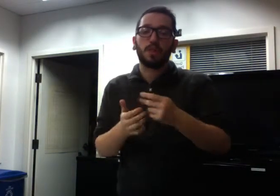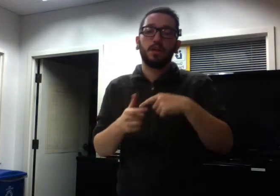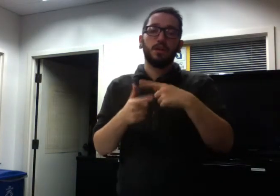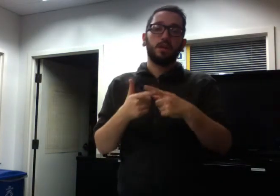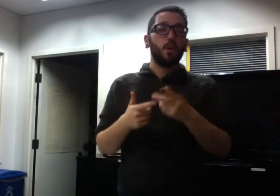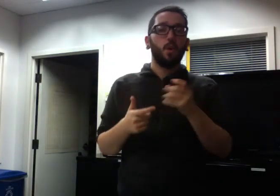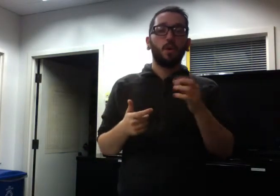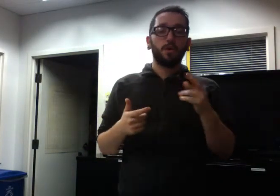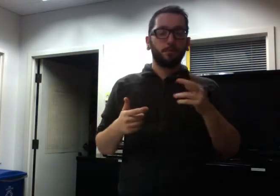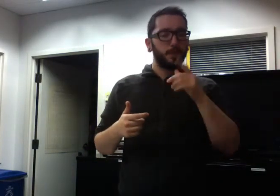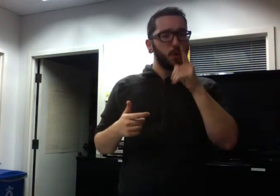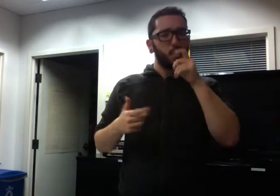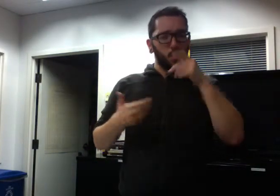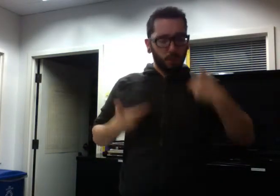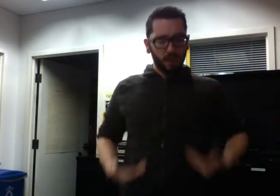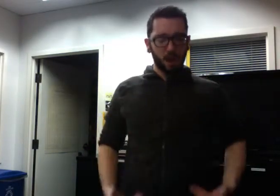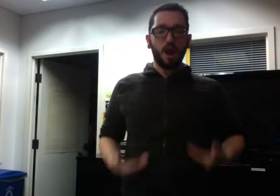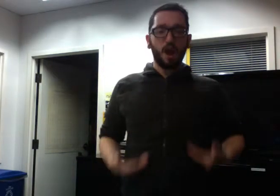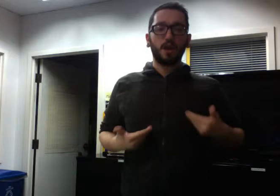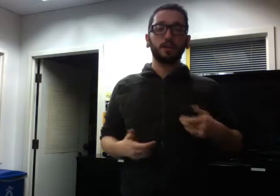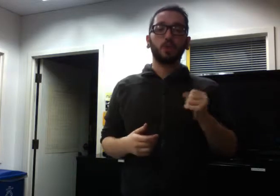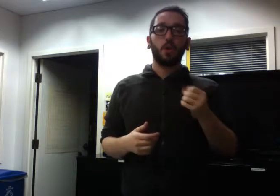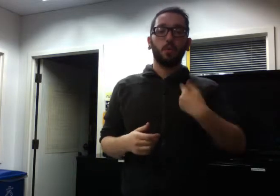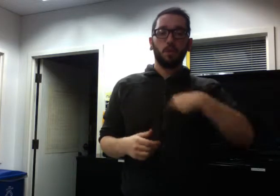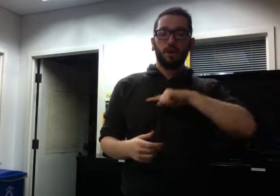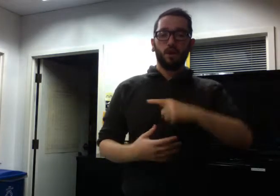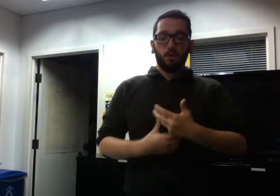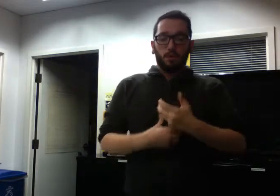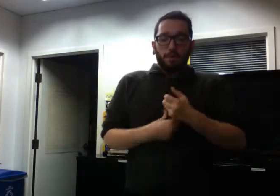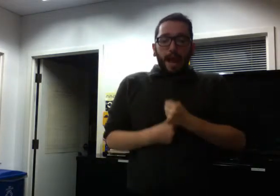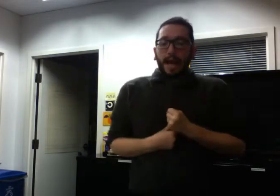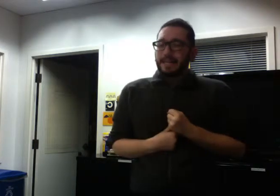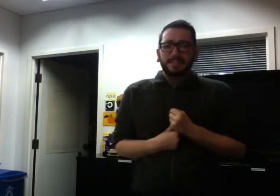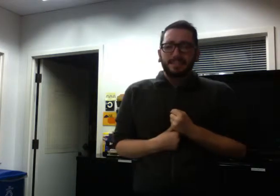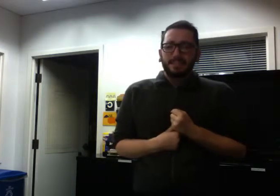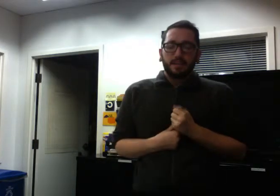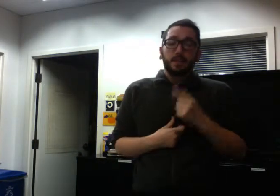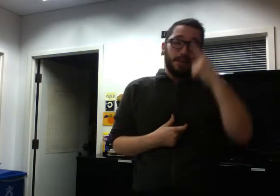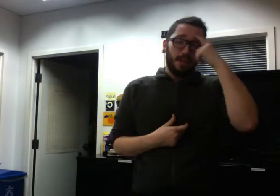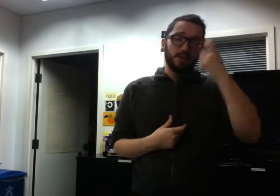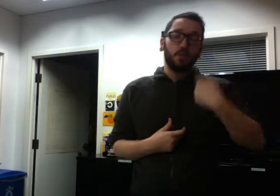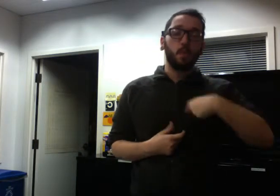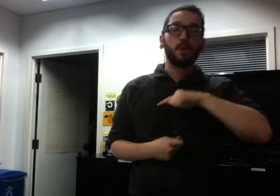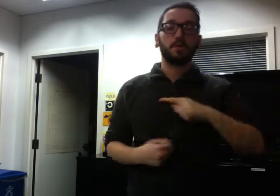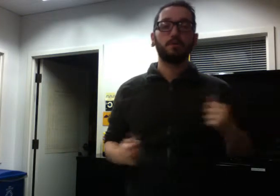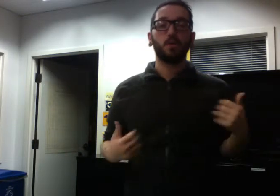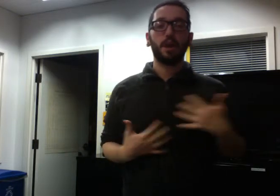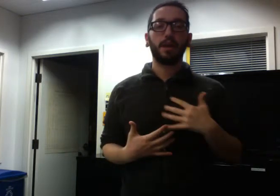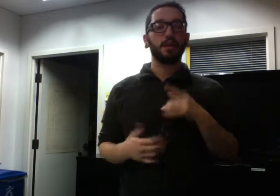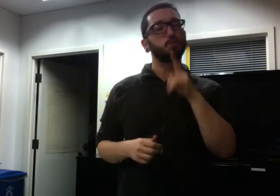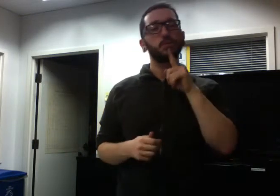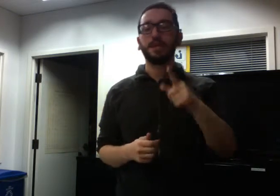way because of our fears. Well, sad to say, it's not possible to do away with fear